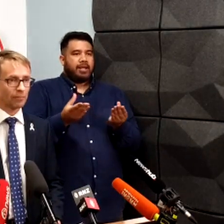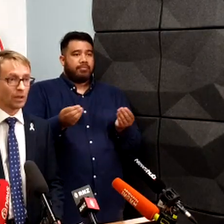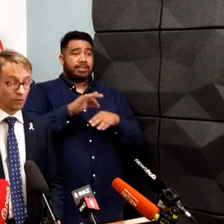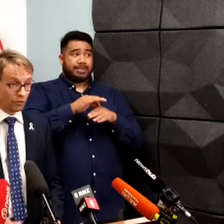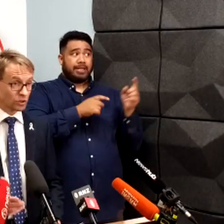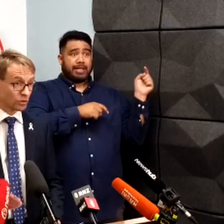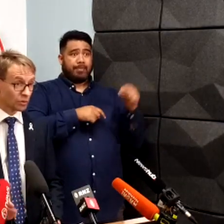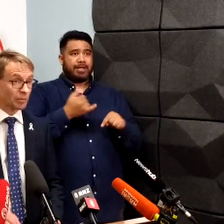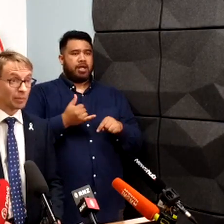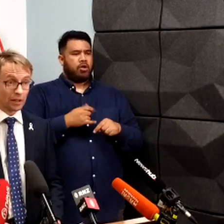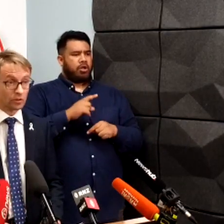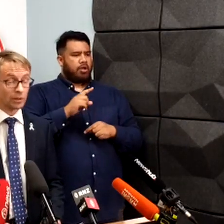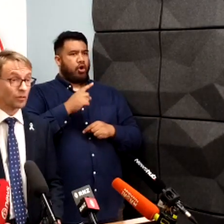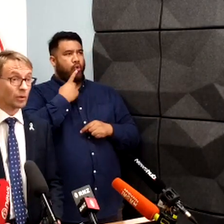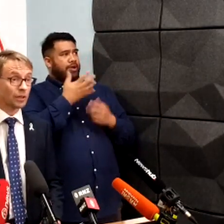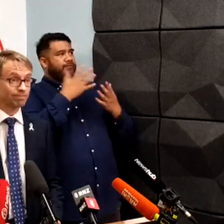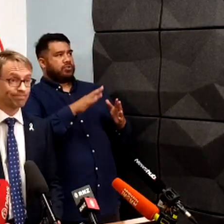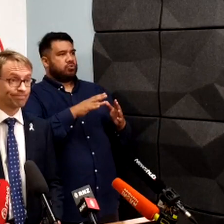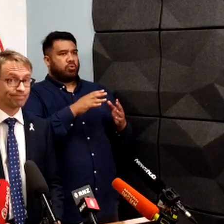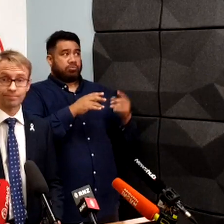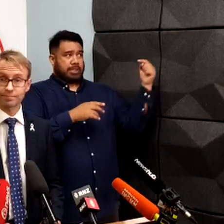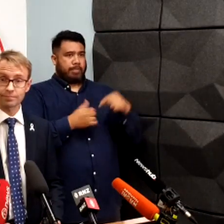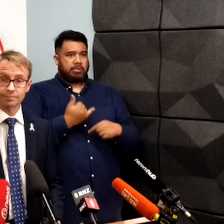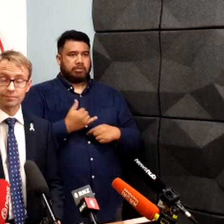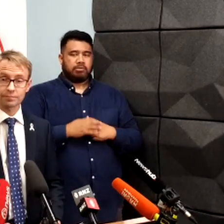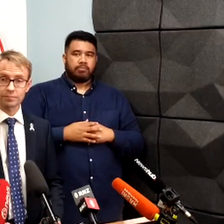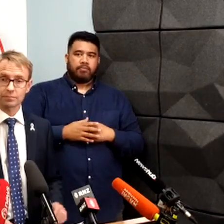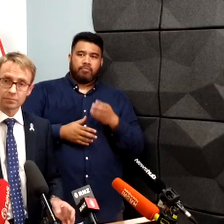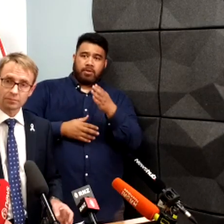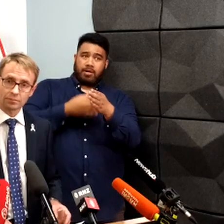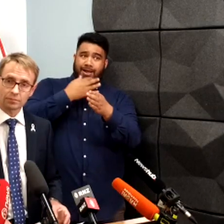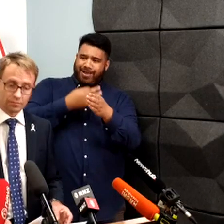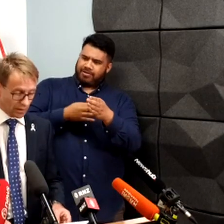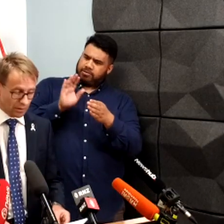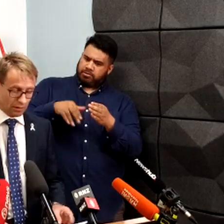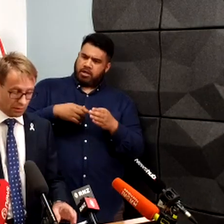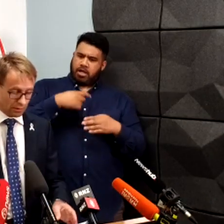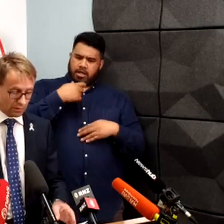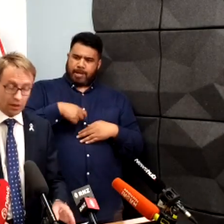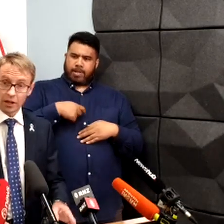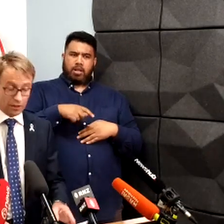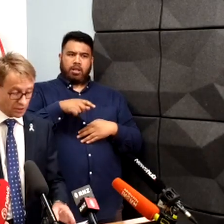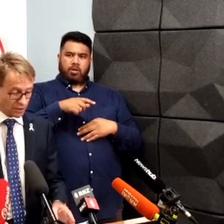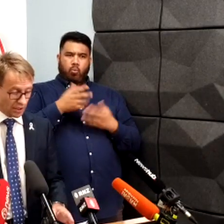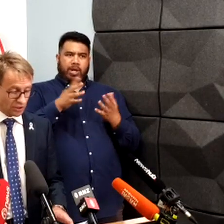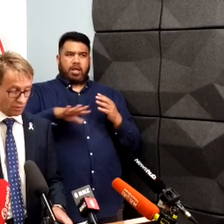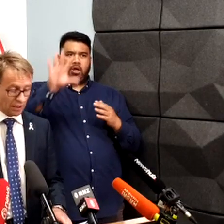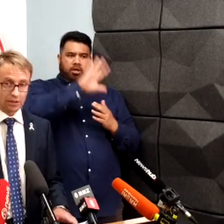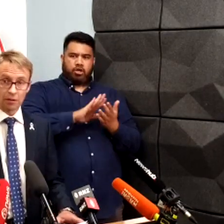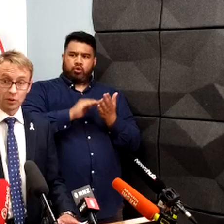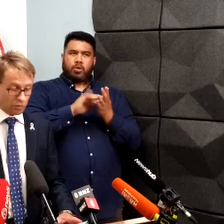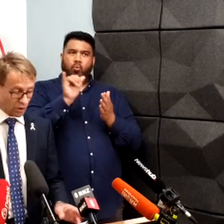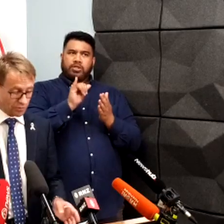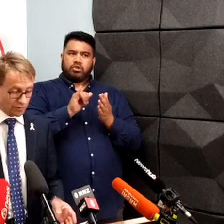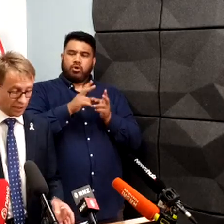be the first order's already been made, and it will be on the way. Can you give us a rundown of where the patients are and which hospitals? I can, yes. So